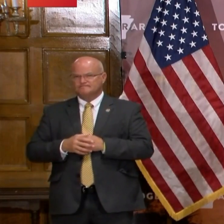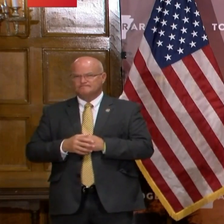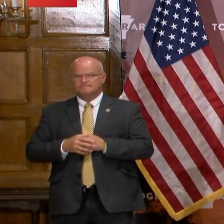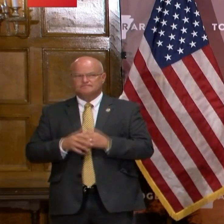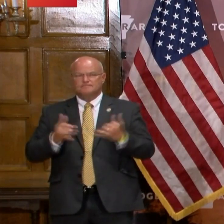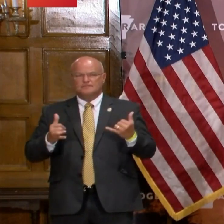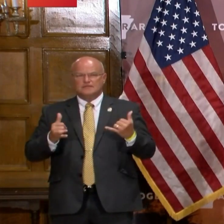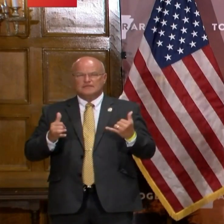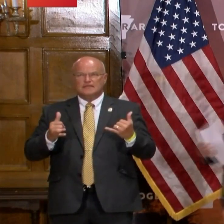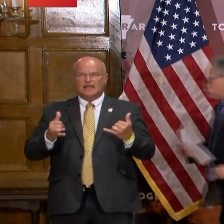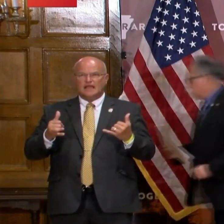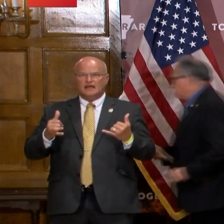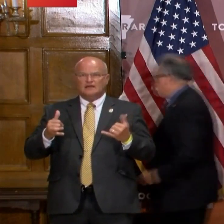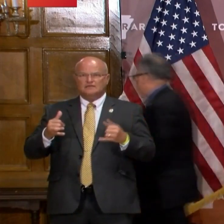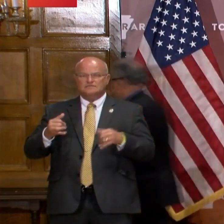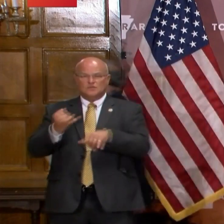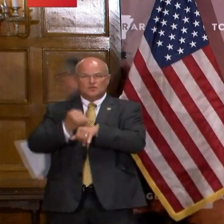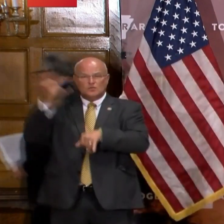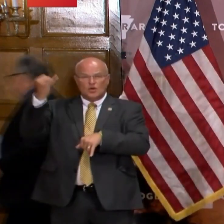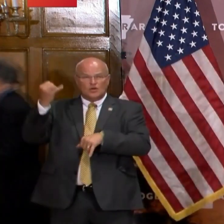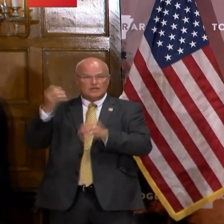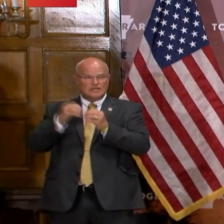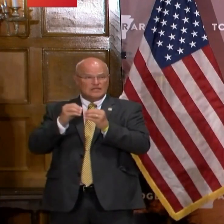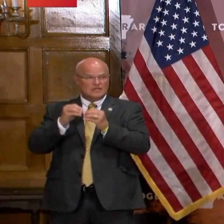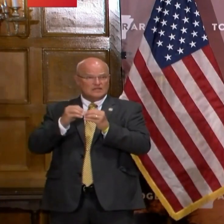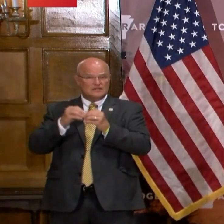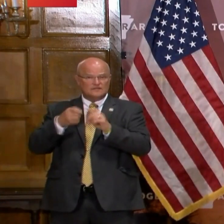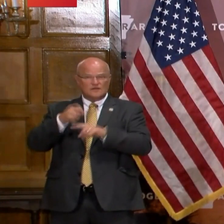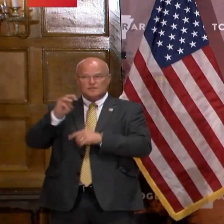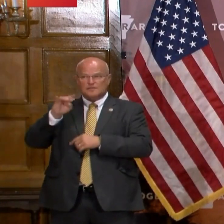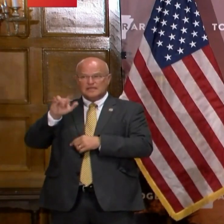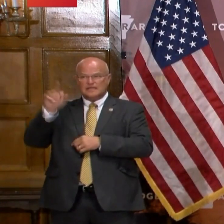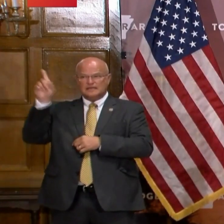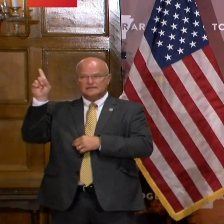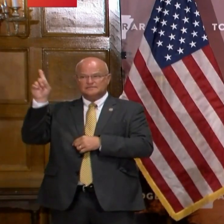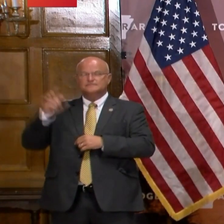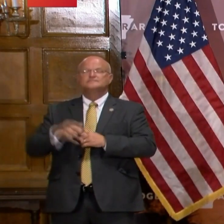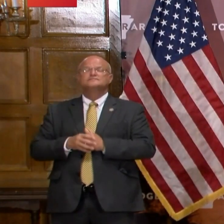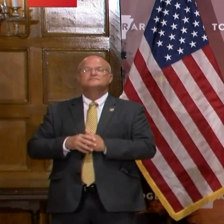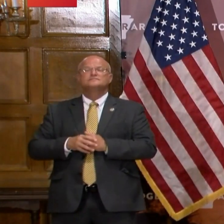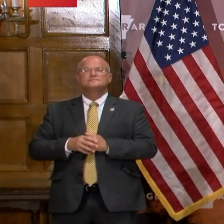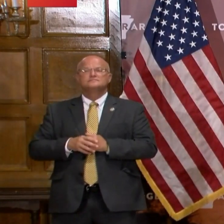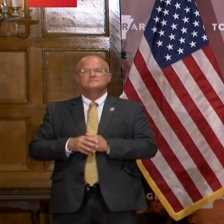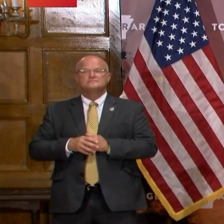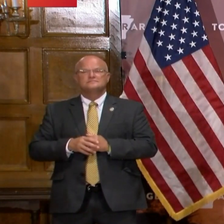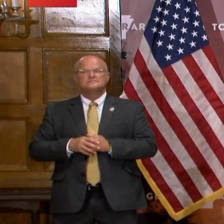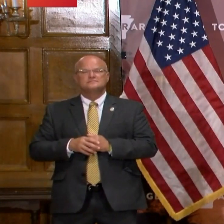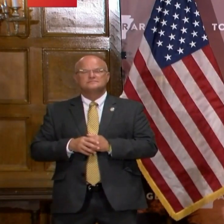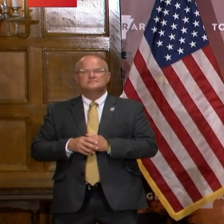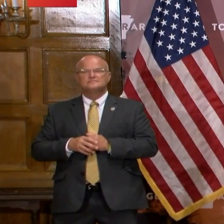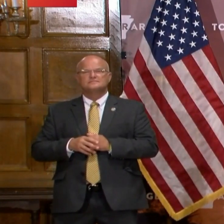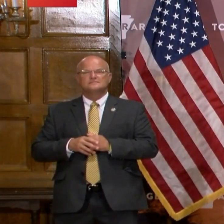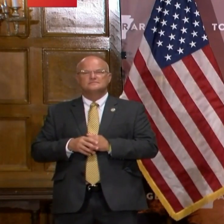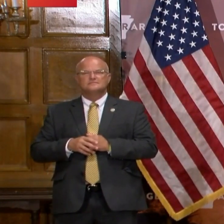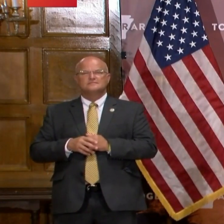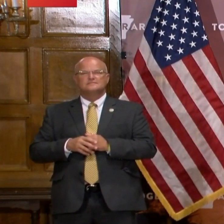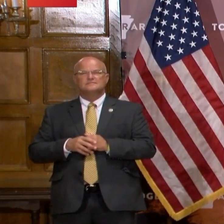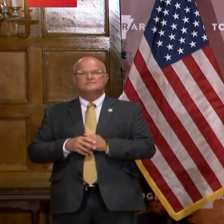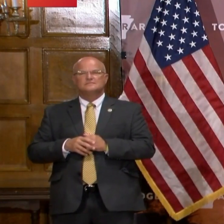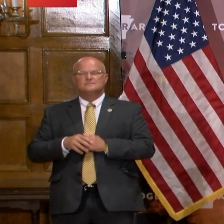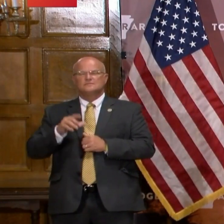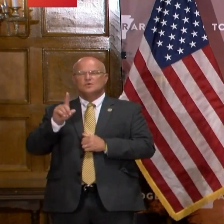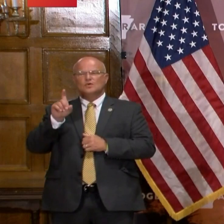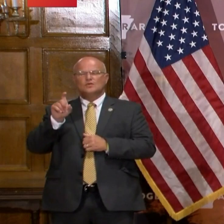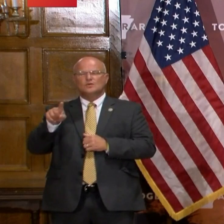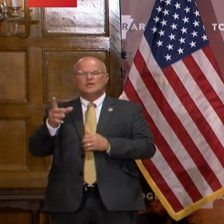Let's go remotely. Is there any question remotely? Yeah, Governor, this is for Dr. Romero. Could you give